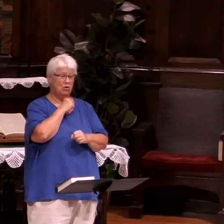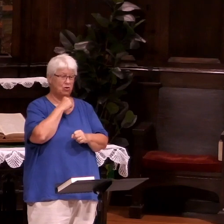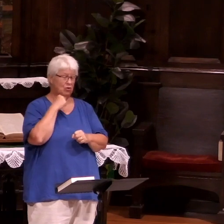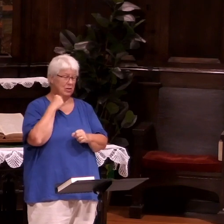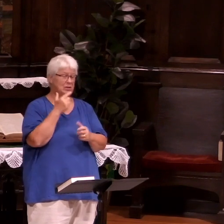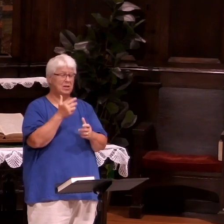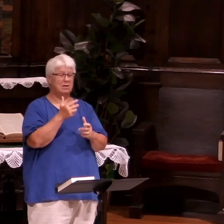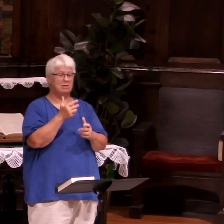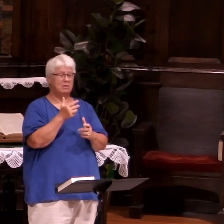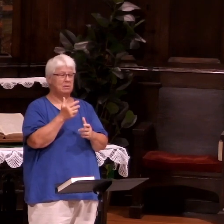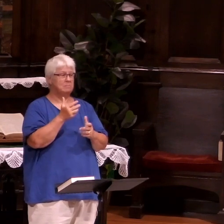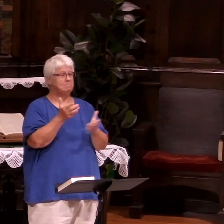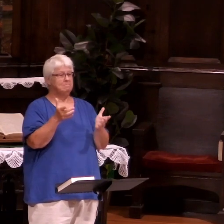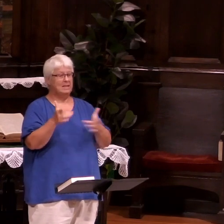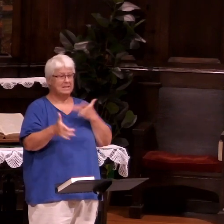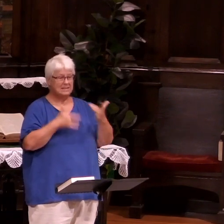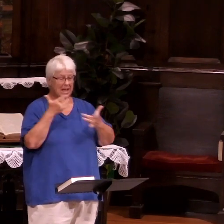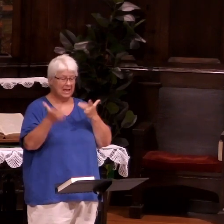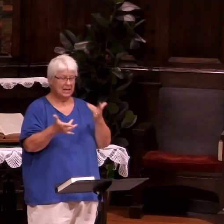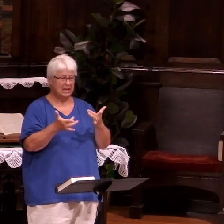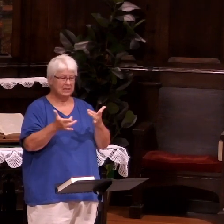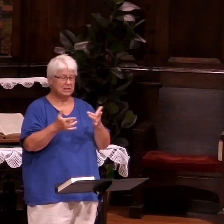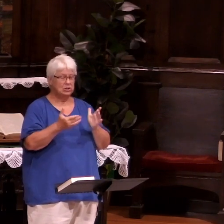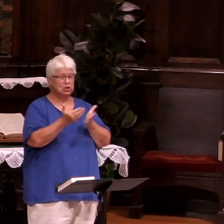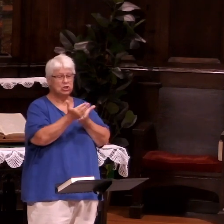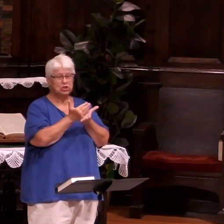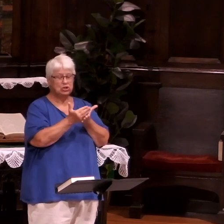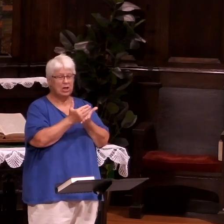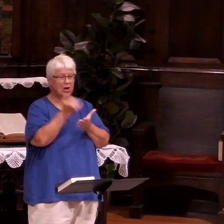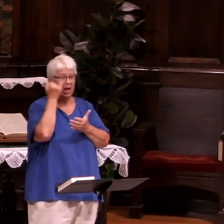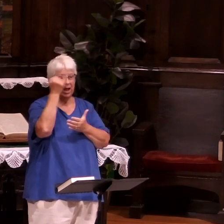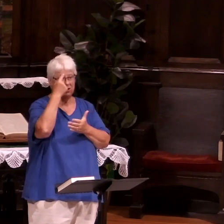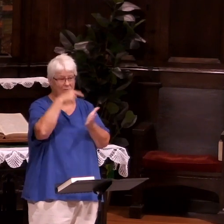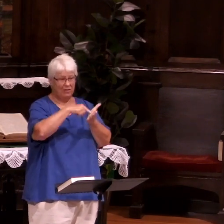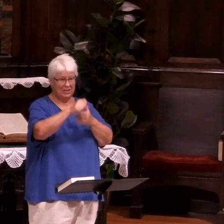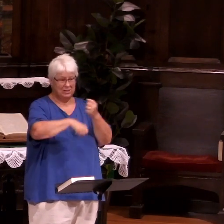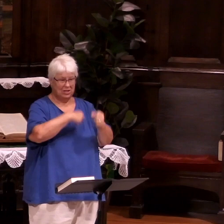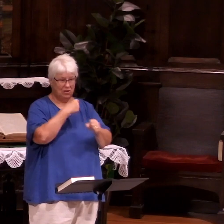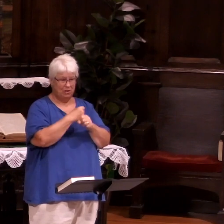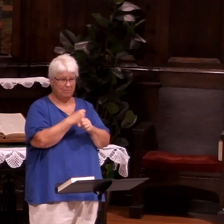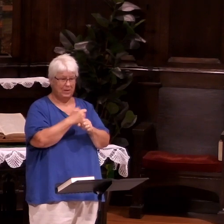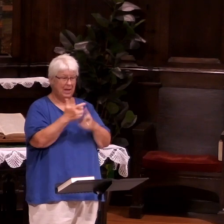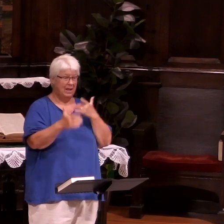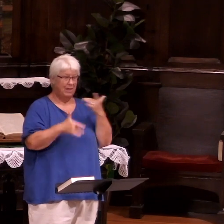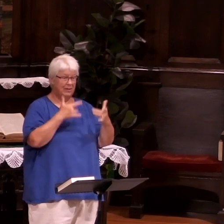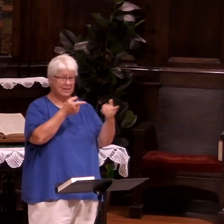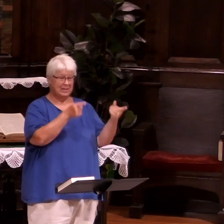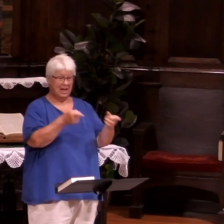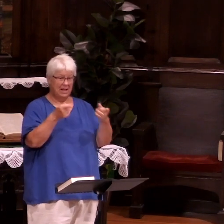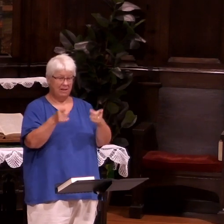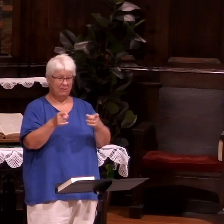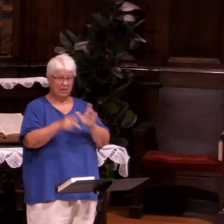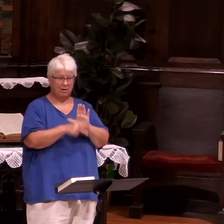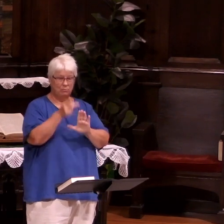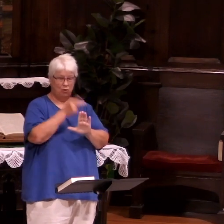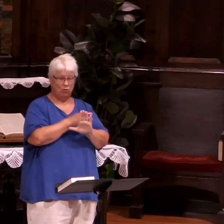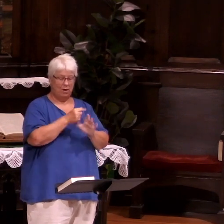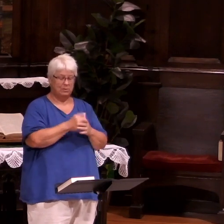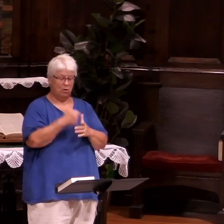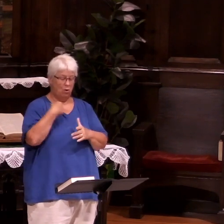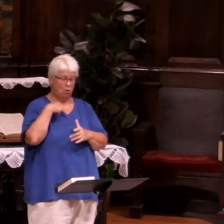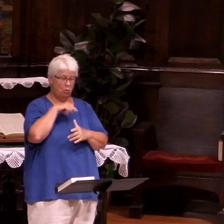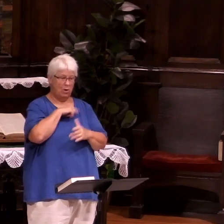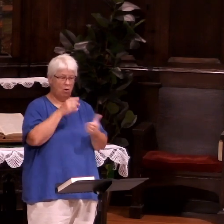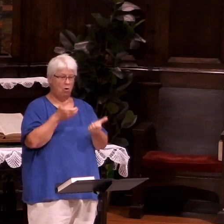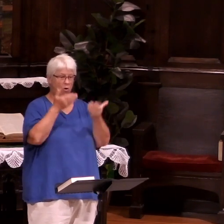so excited to share the theme for this year and all of the exciting events and programs that we